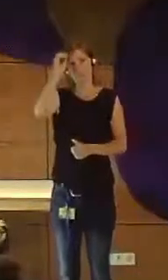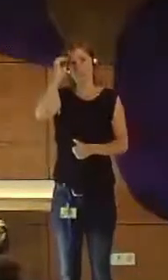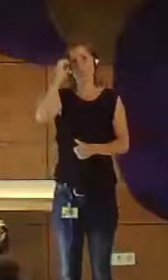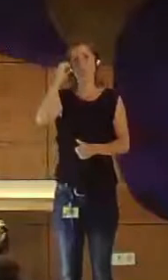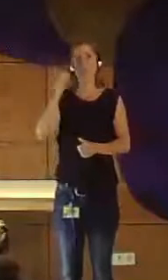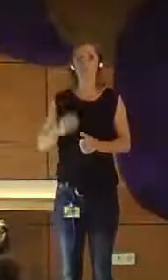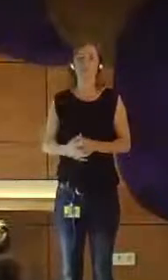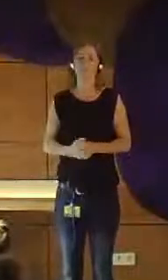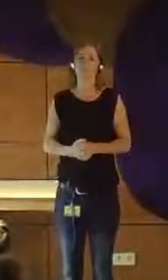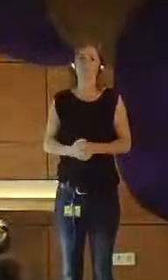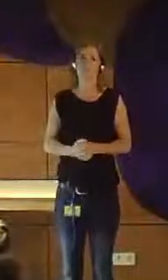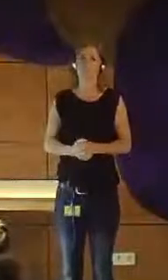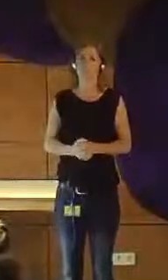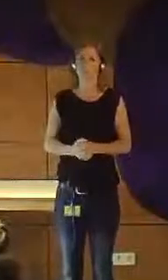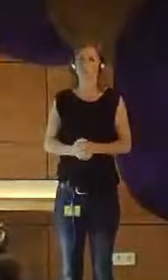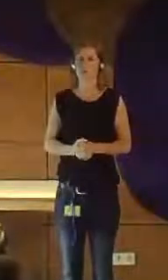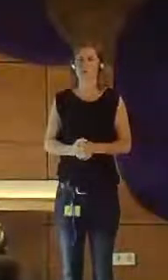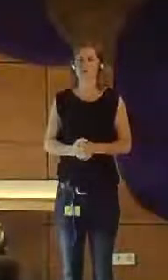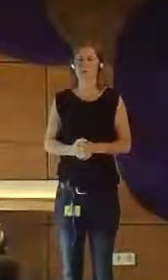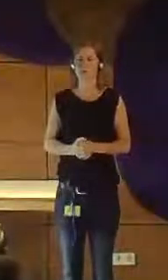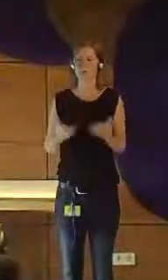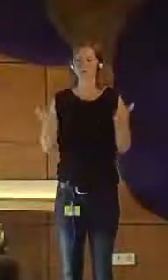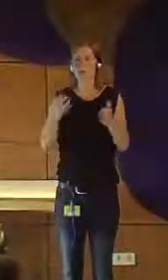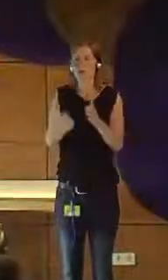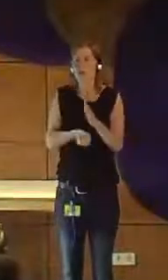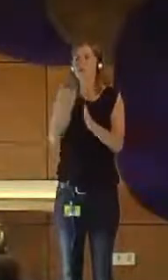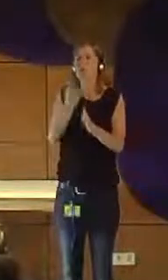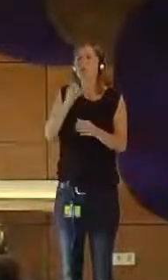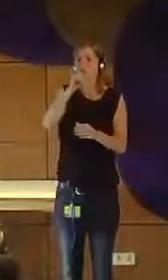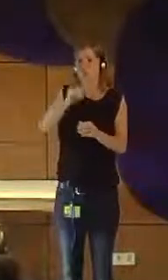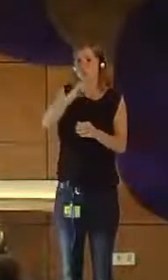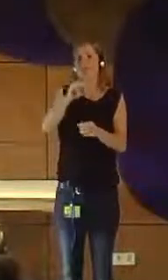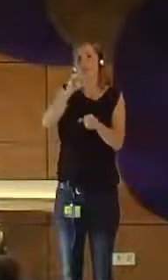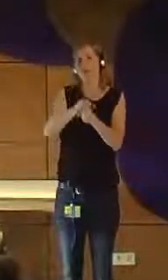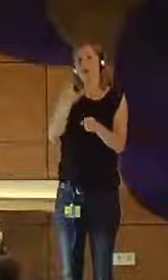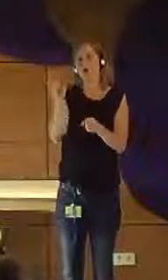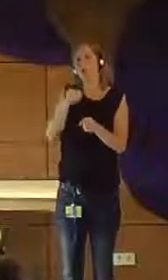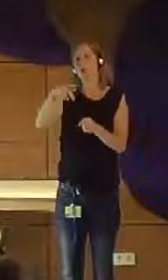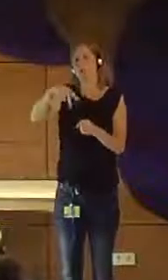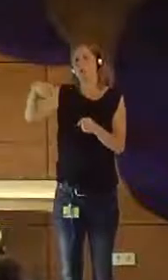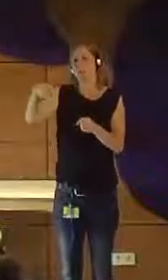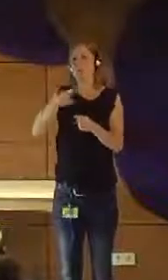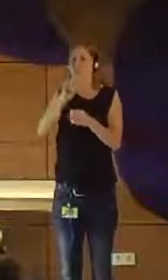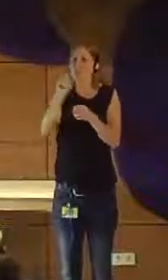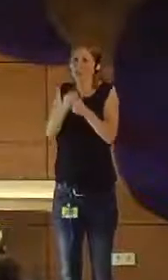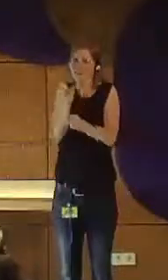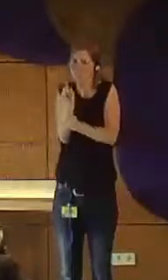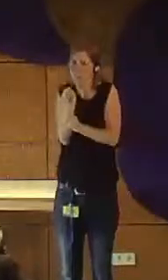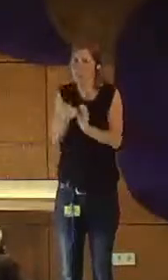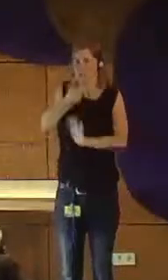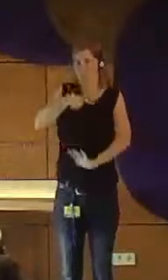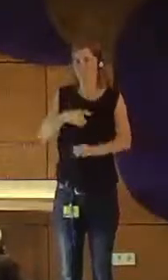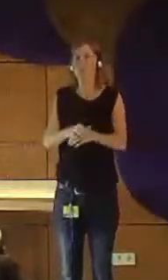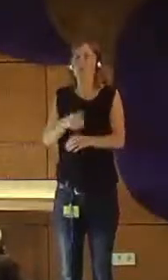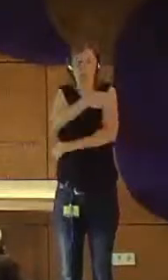the natural estrogen you can also give with progesterone, and some of the patches also have progesterone